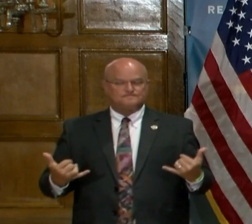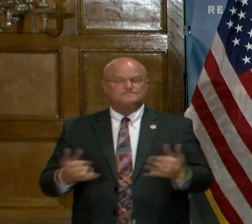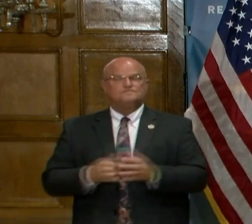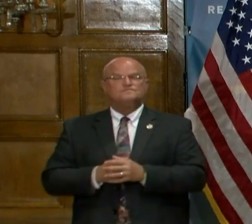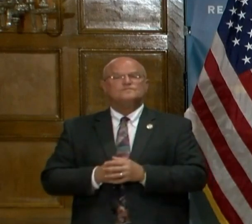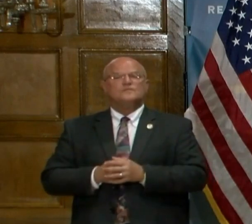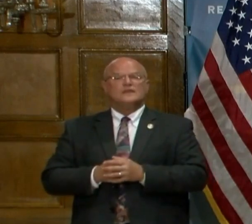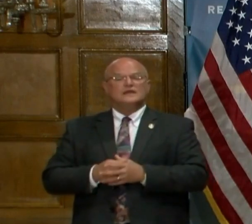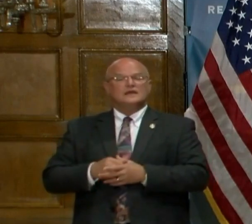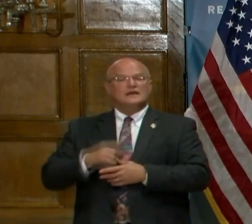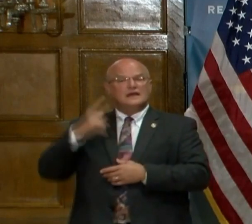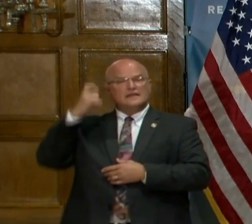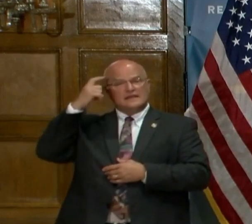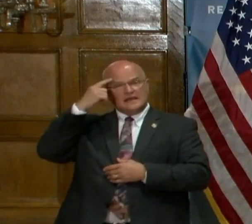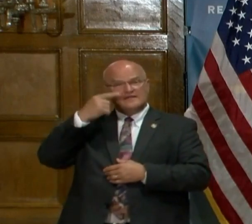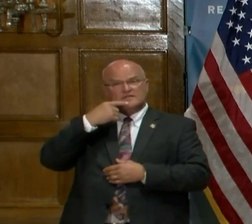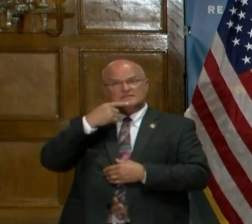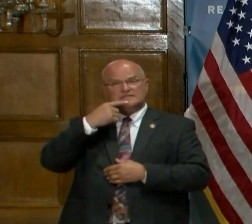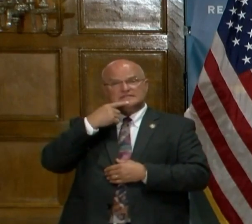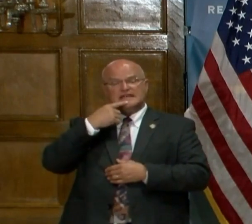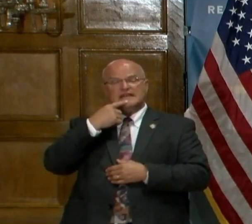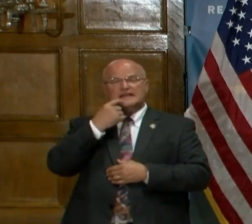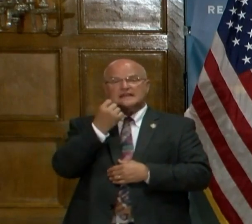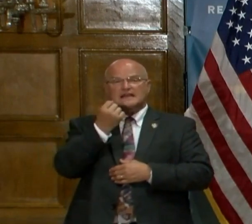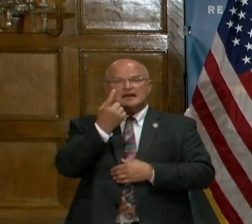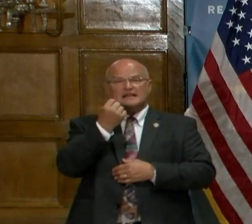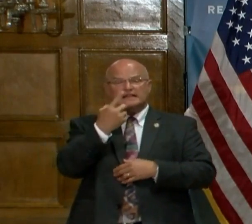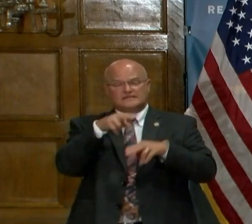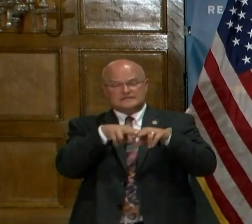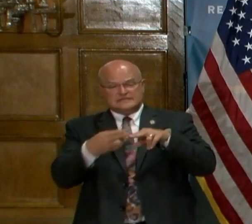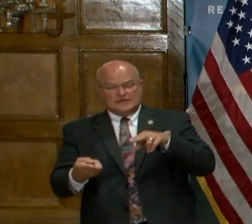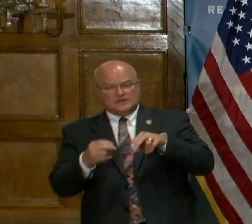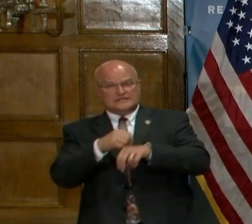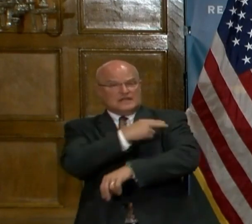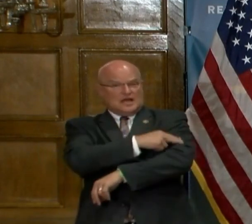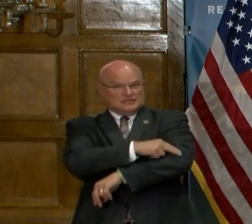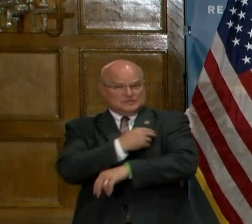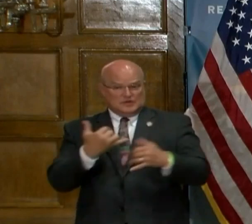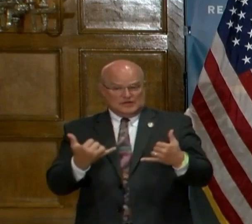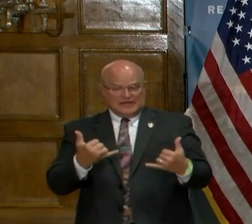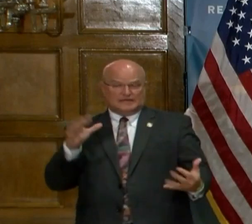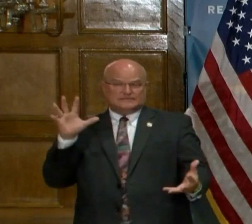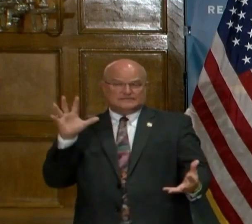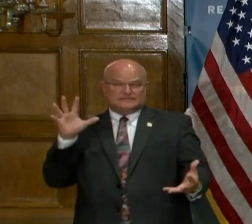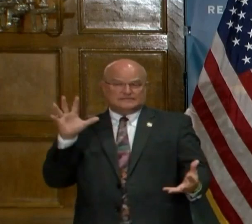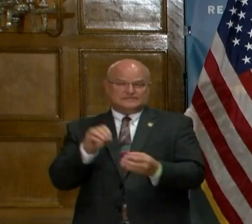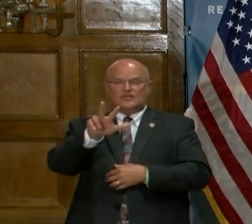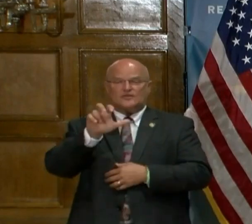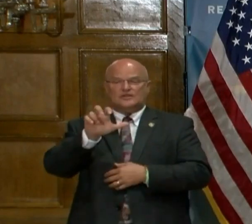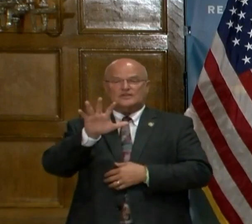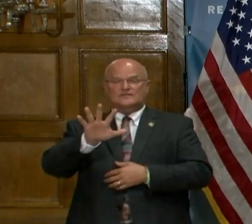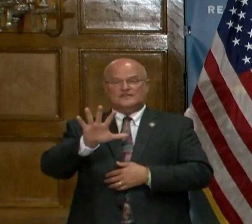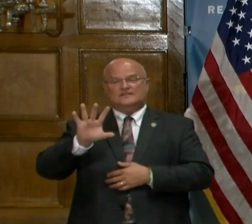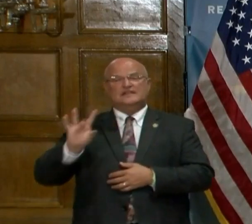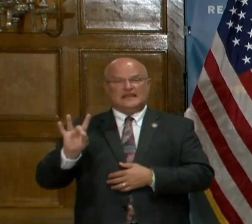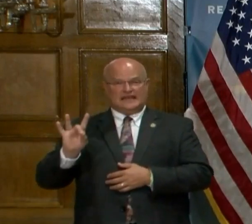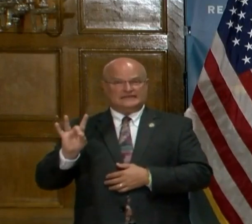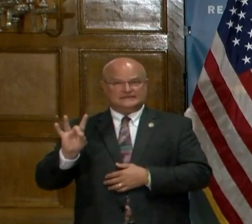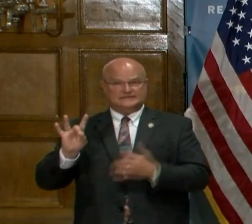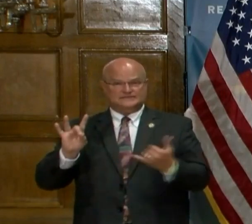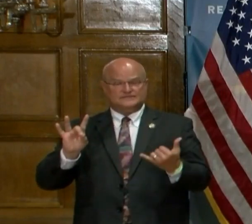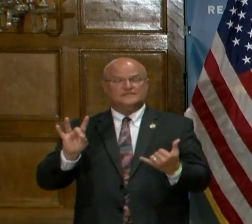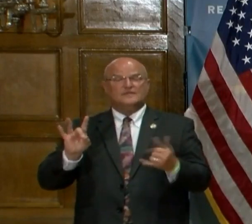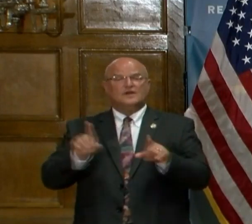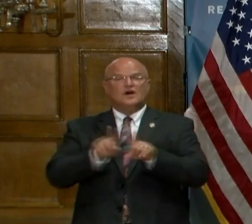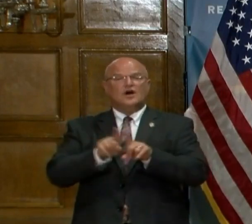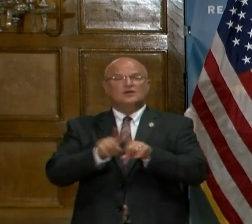As the governor mentioned, we had a net decrease of 11 in our hospitalized, so we're at 358. We have